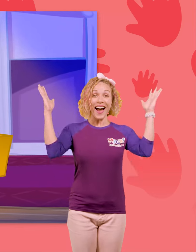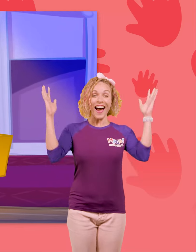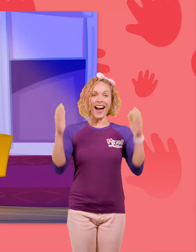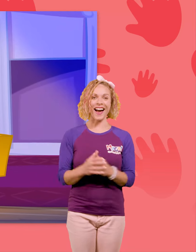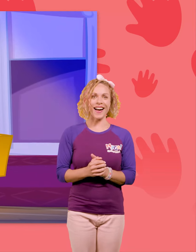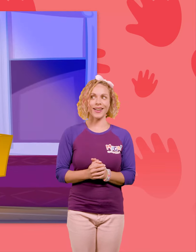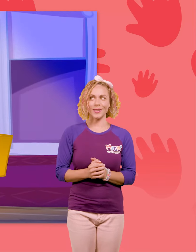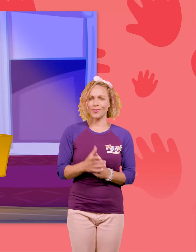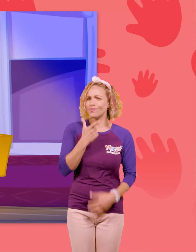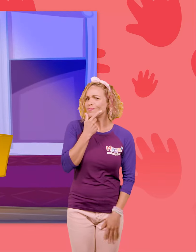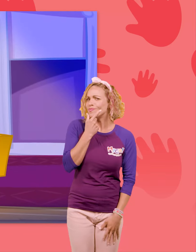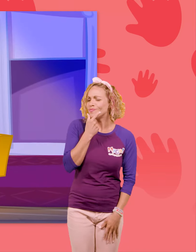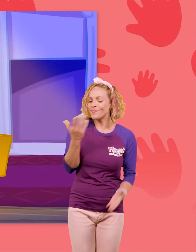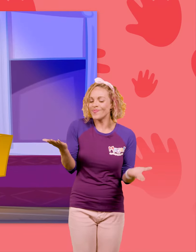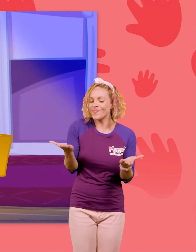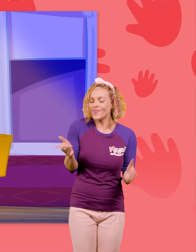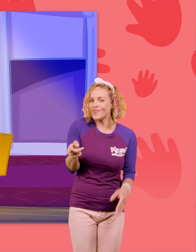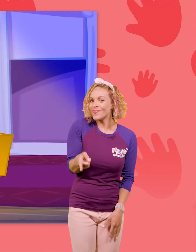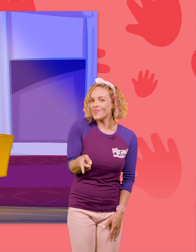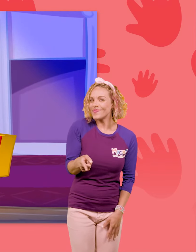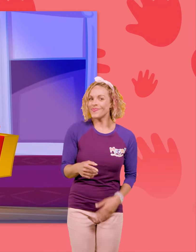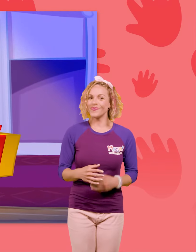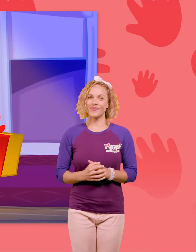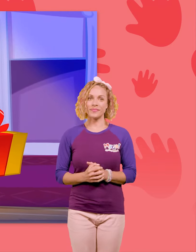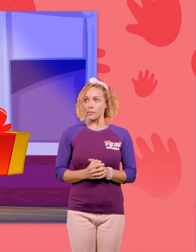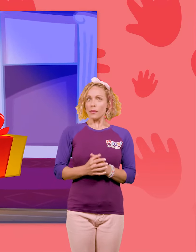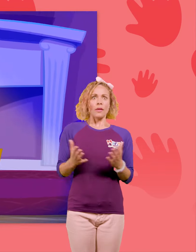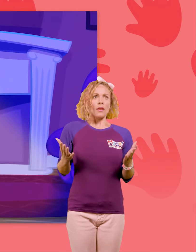Present! What could it be?